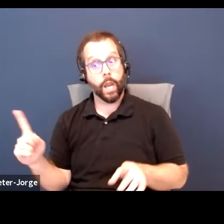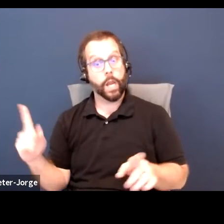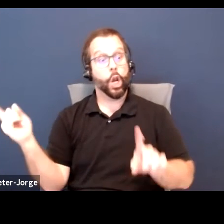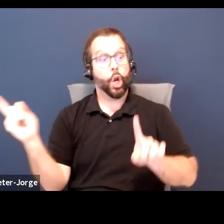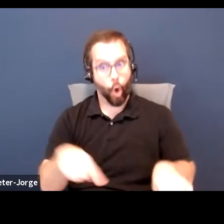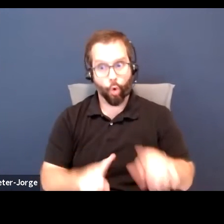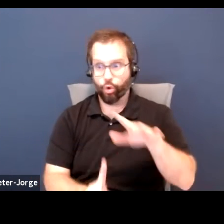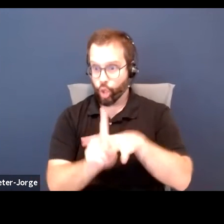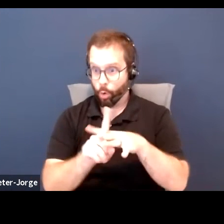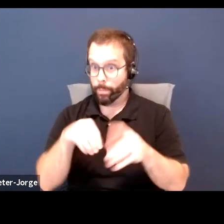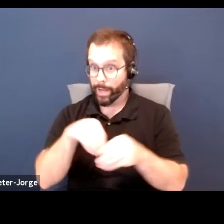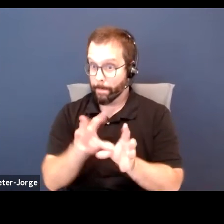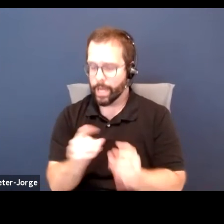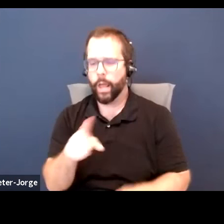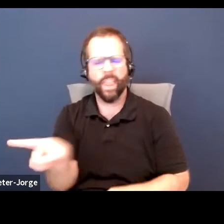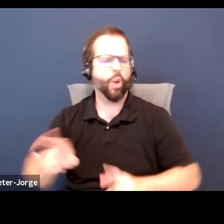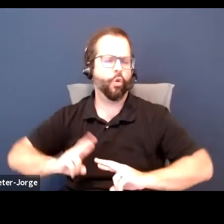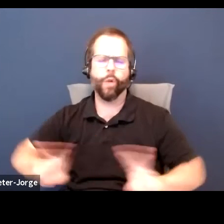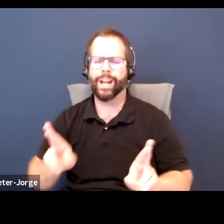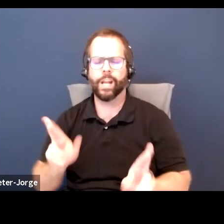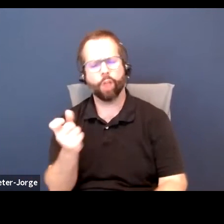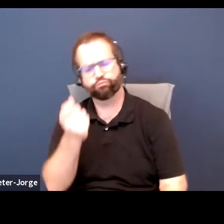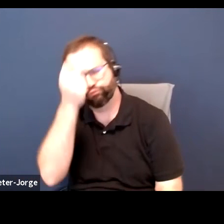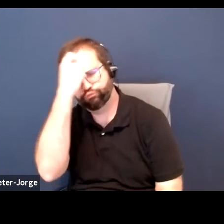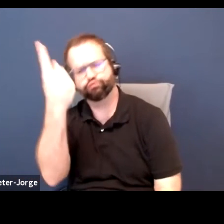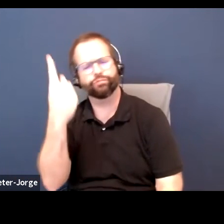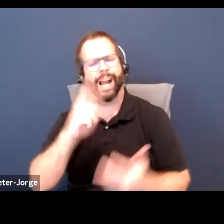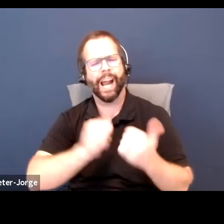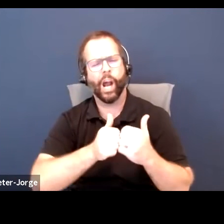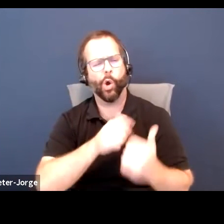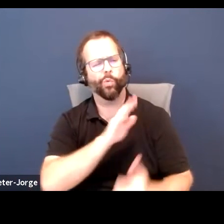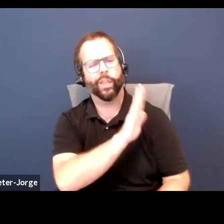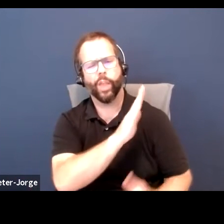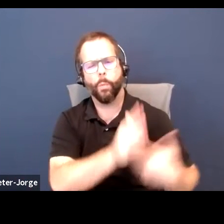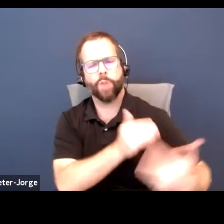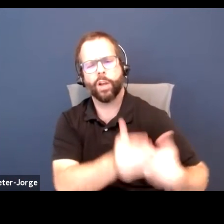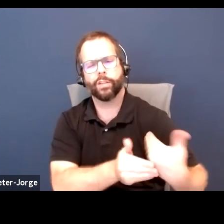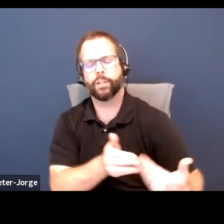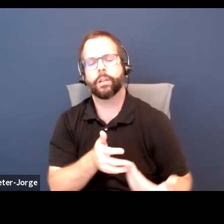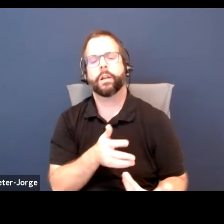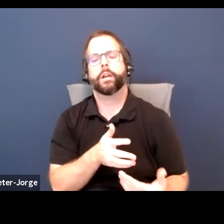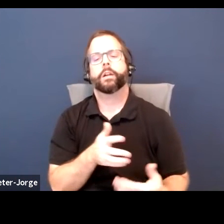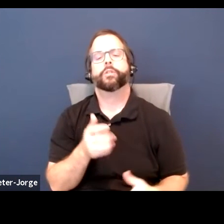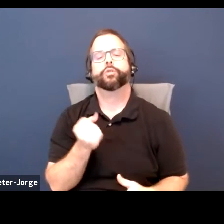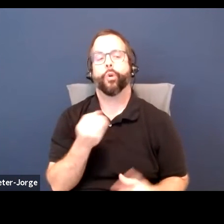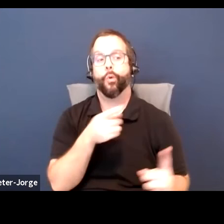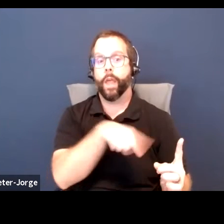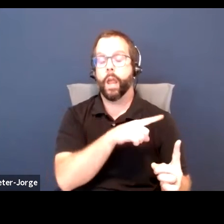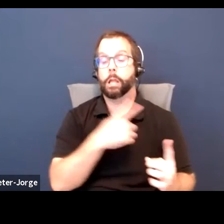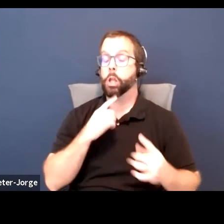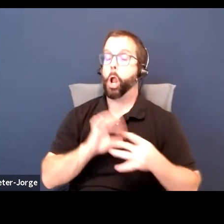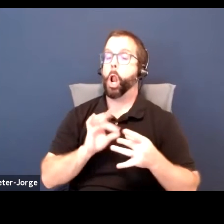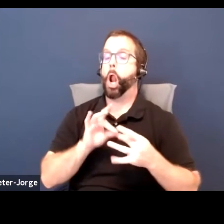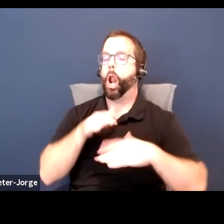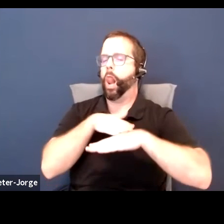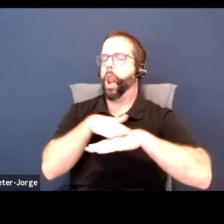exactly how things are going to work. And so when, an MCO comes in wanting, saying whatever they're saying, blah, blah, blah,